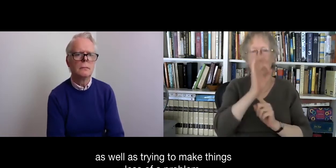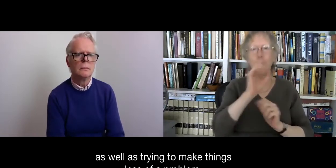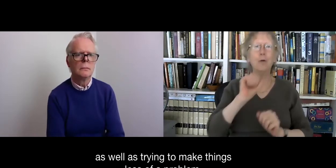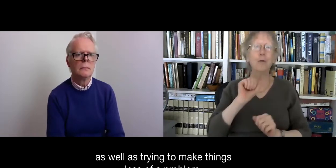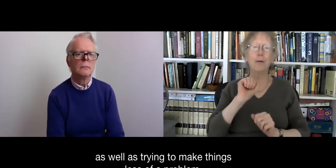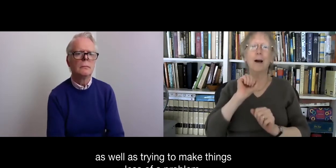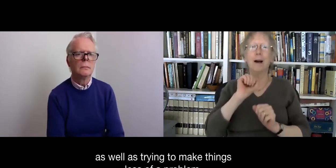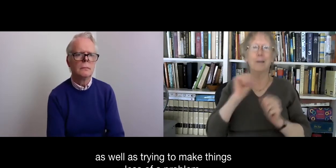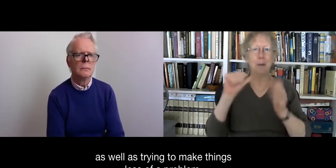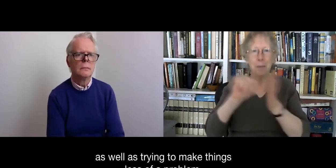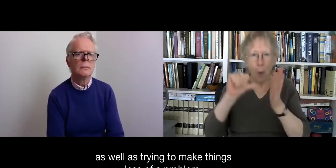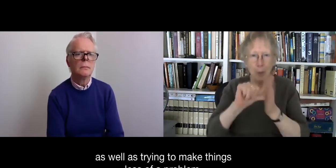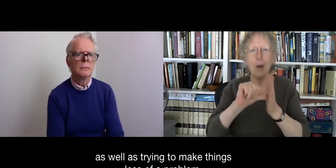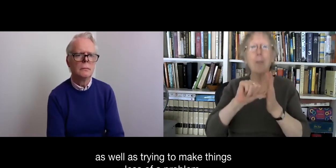as well as trying to